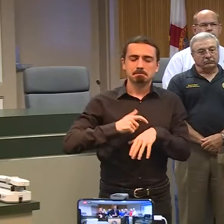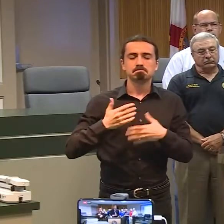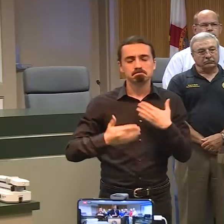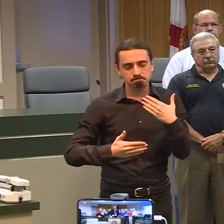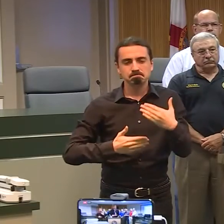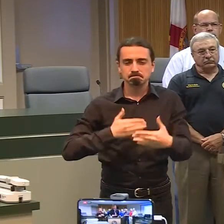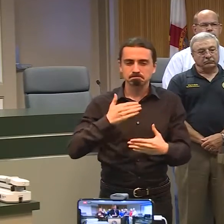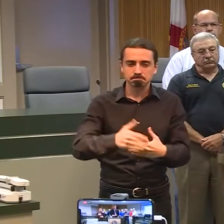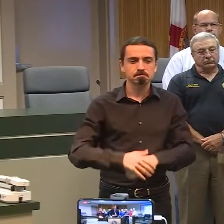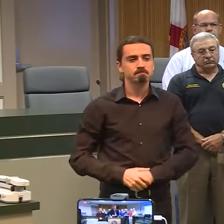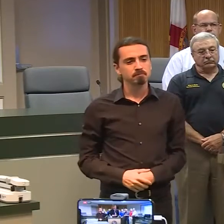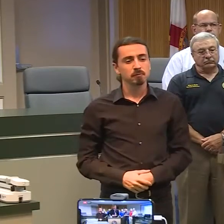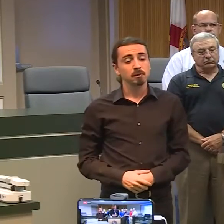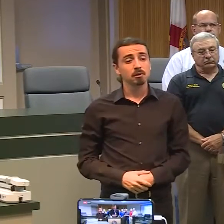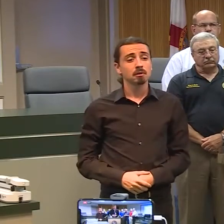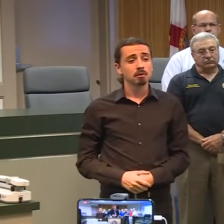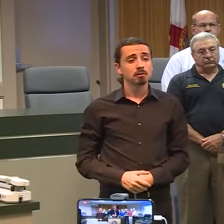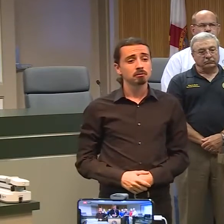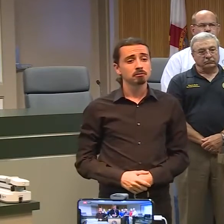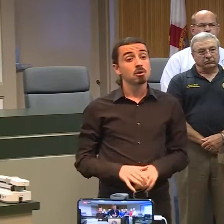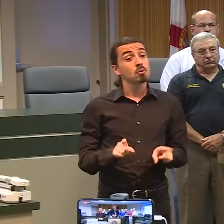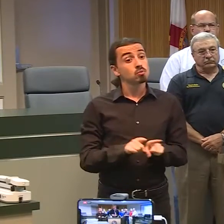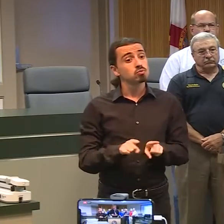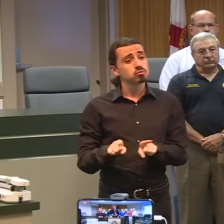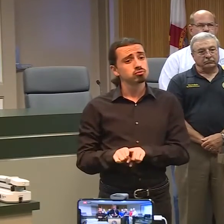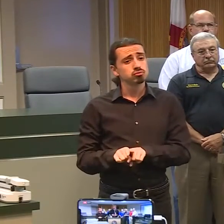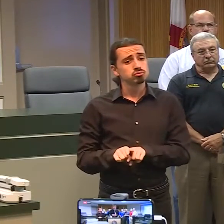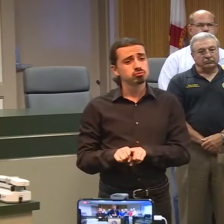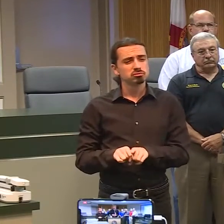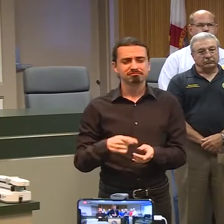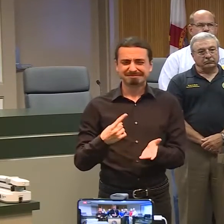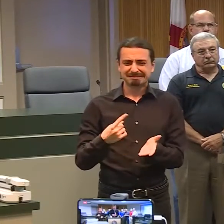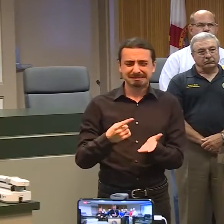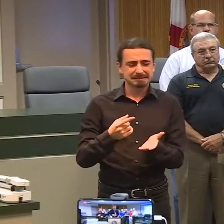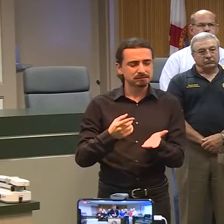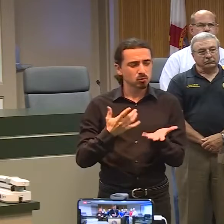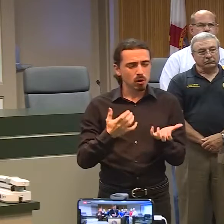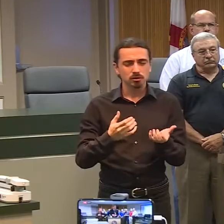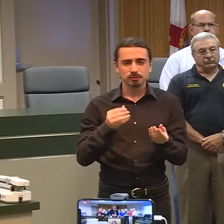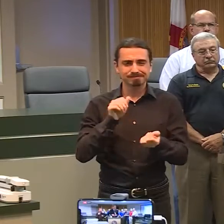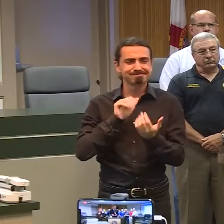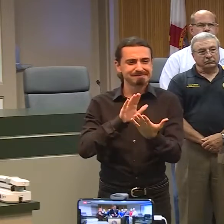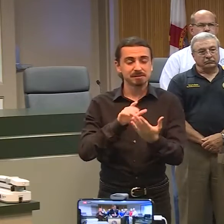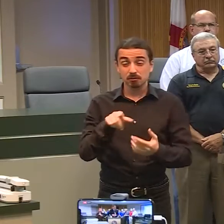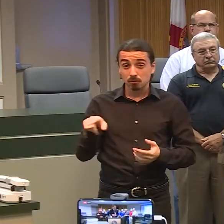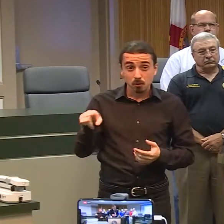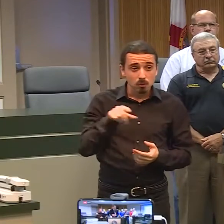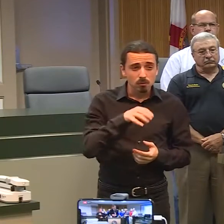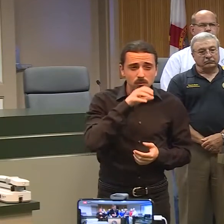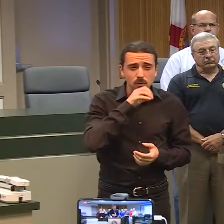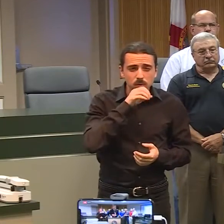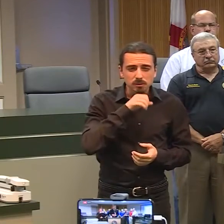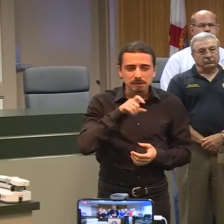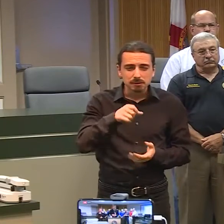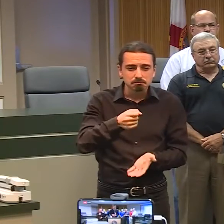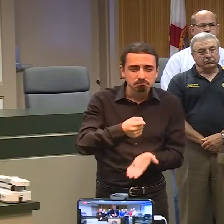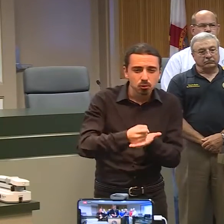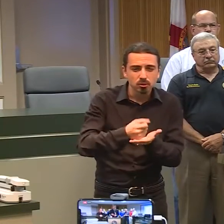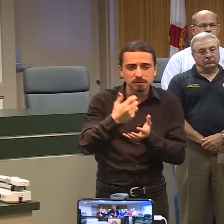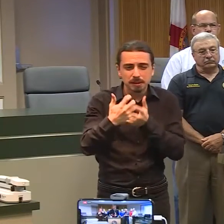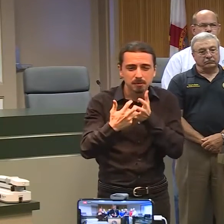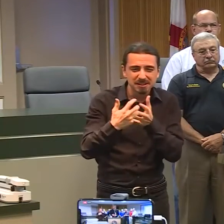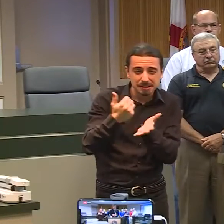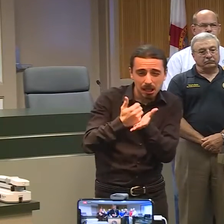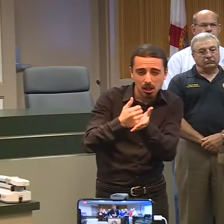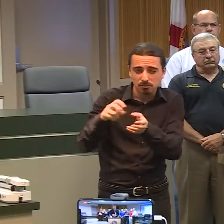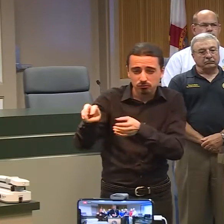address also, if we have any of our elderly that need help getting to the shelters, please contact our Citizen Information Center,